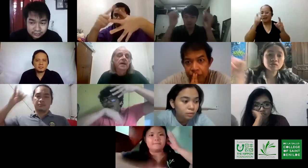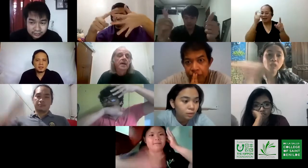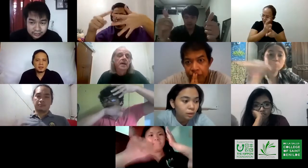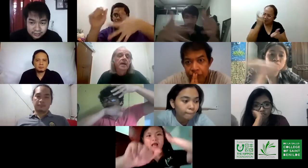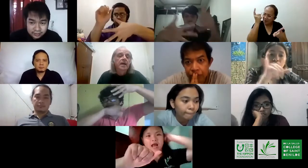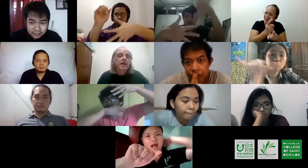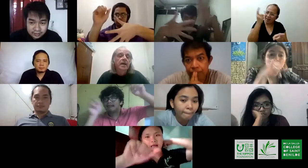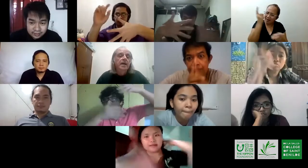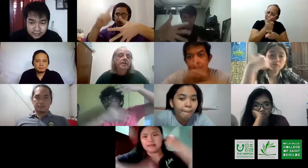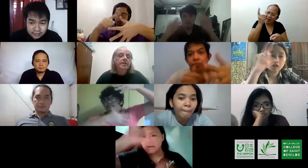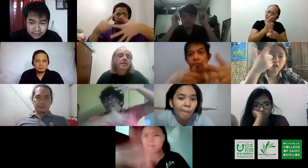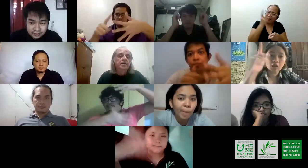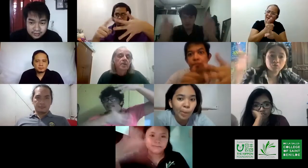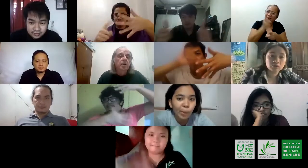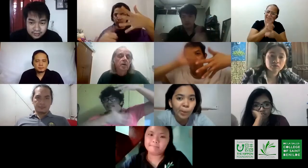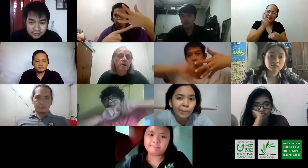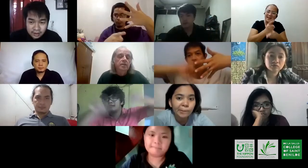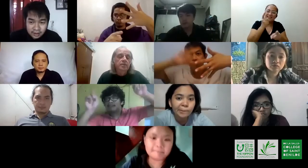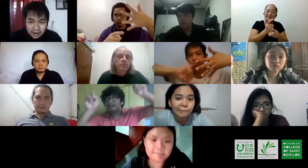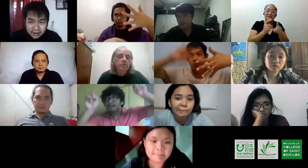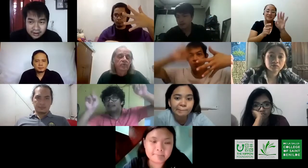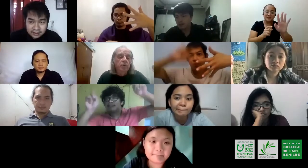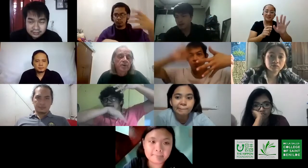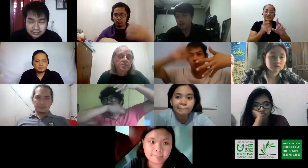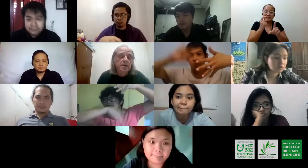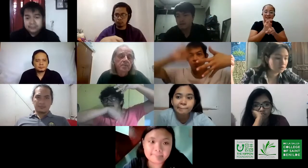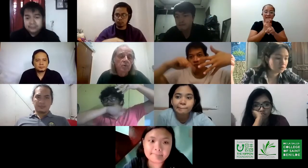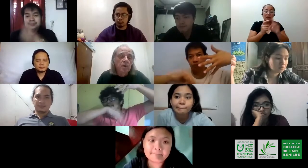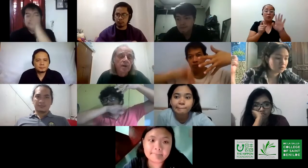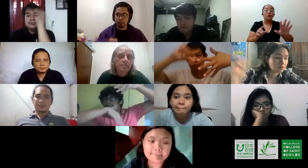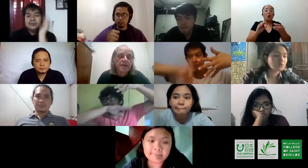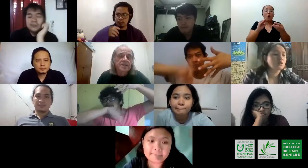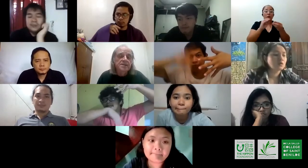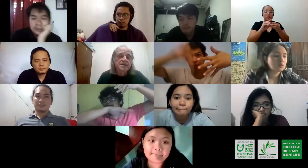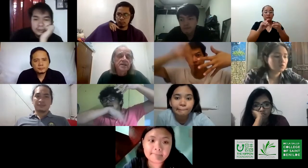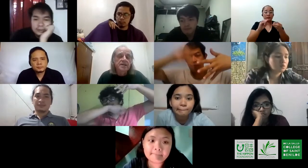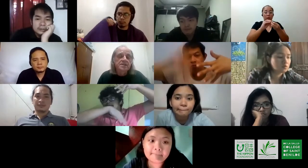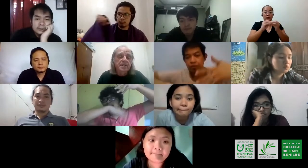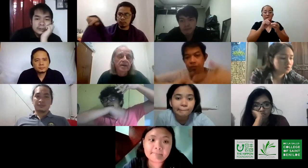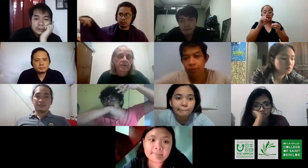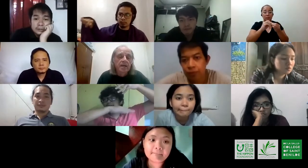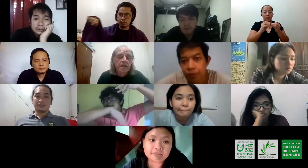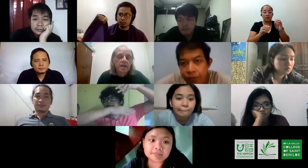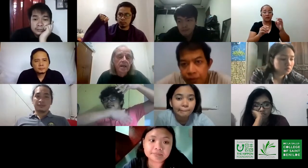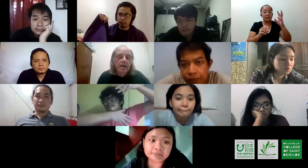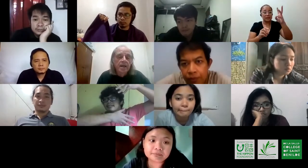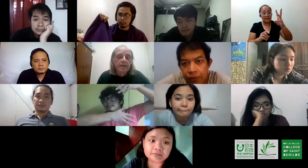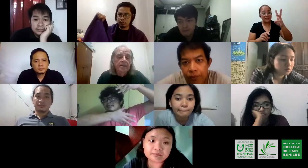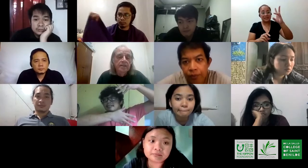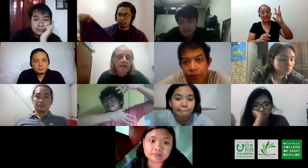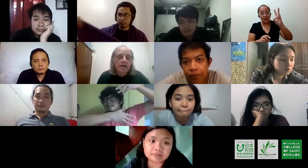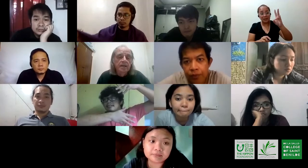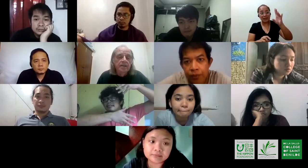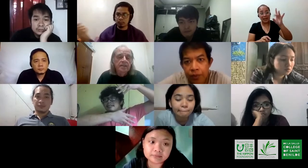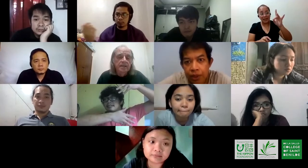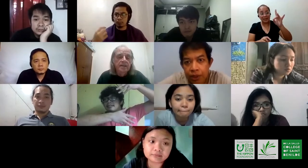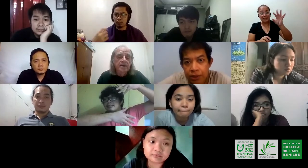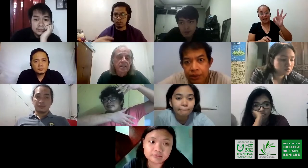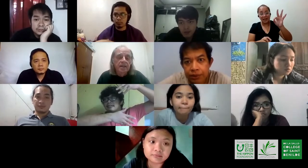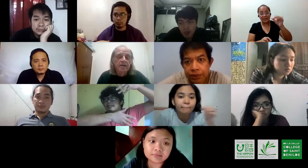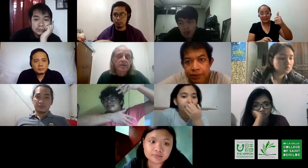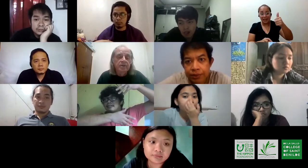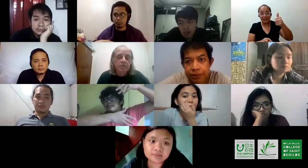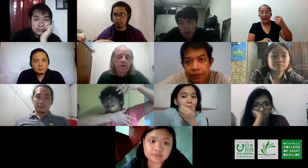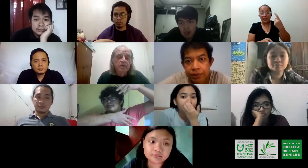the same. And then for question number 1, places 6, 7, 8, 9,